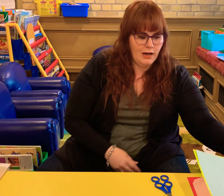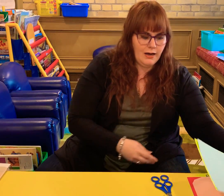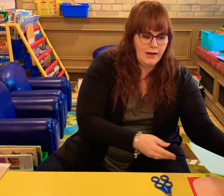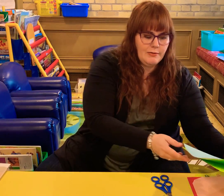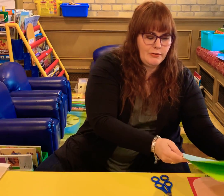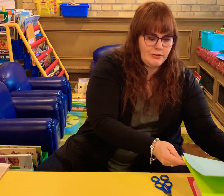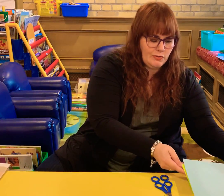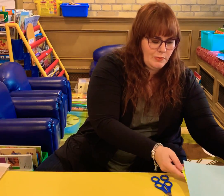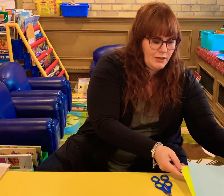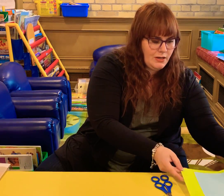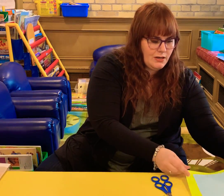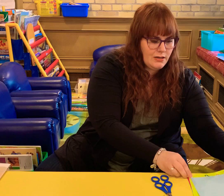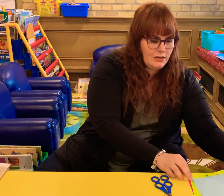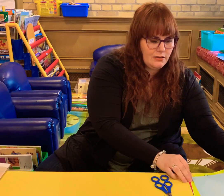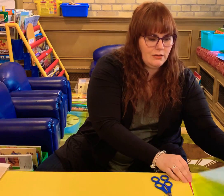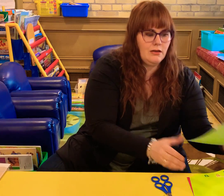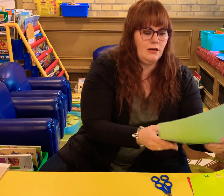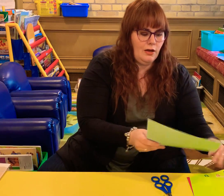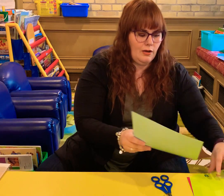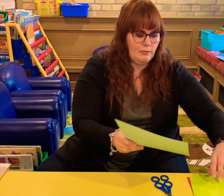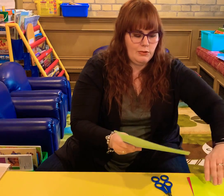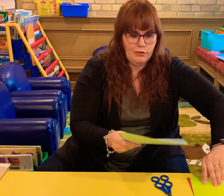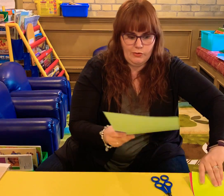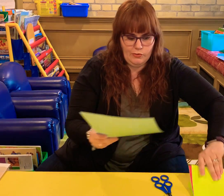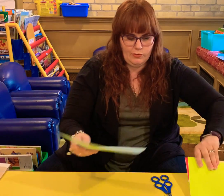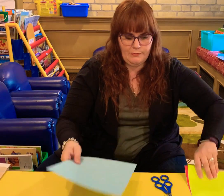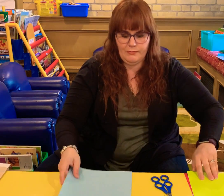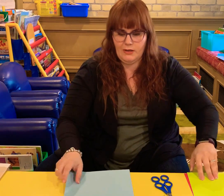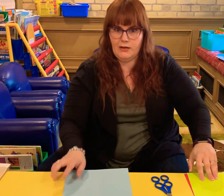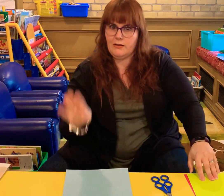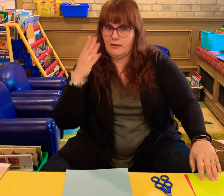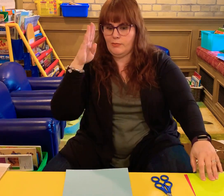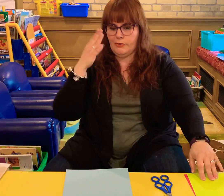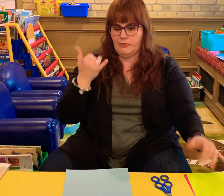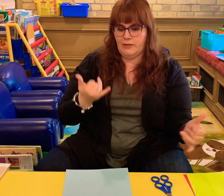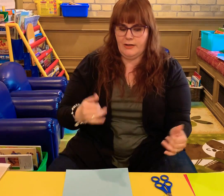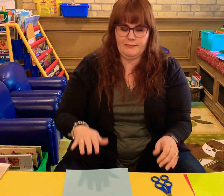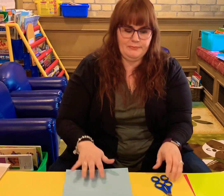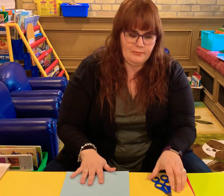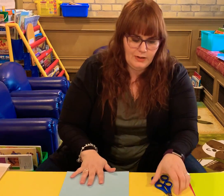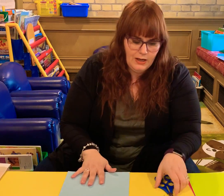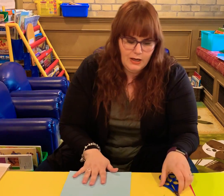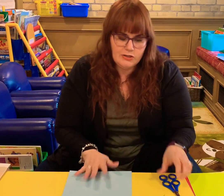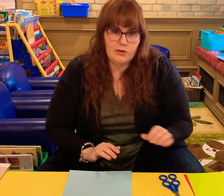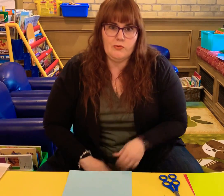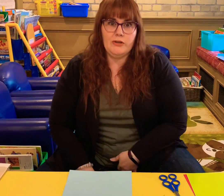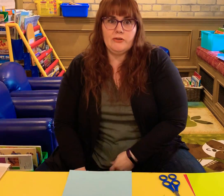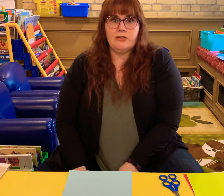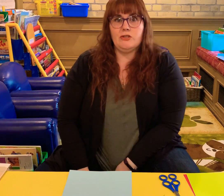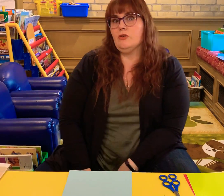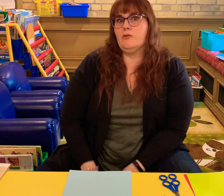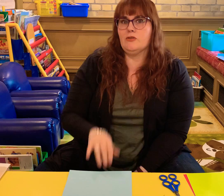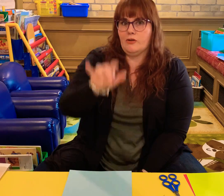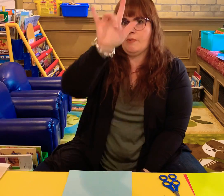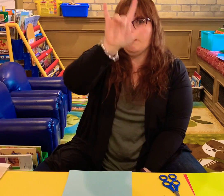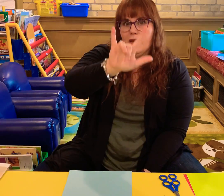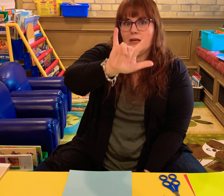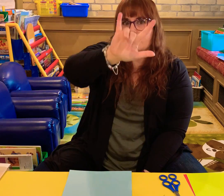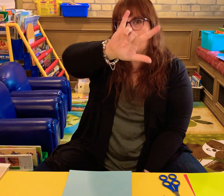I'm going to pick blue. I think blue today. So what you're going to do is you're going to make the I